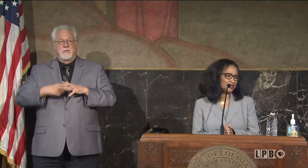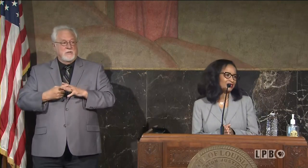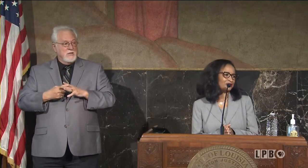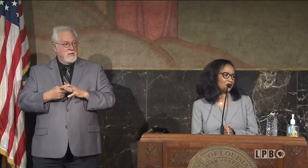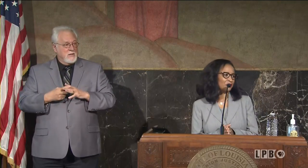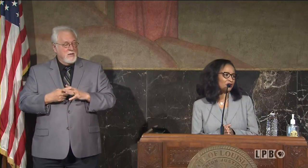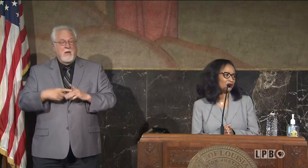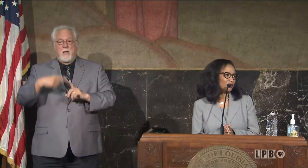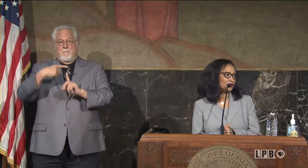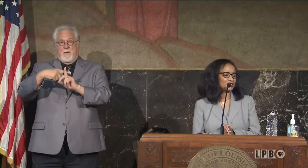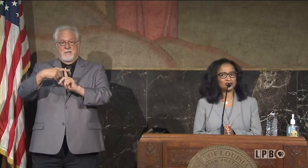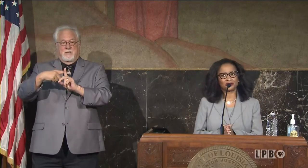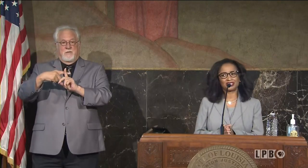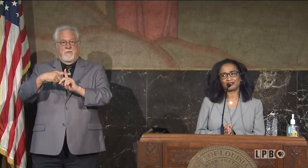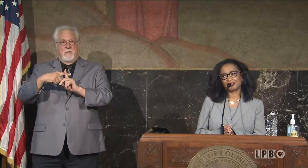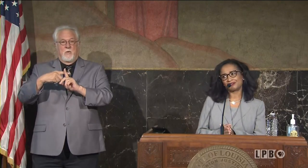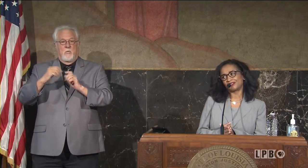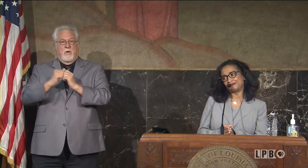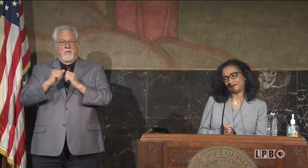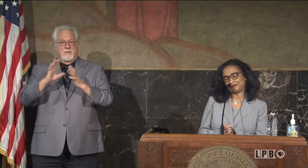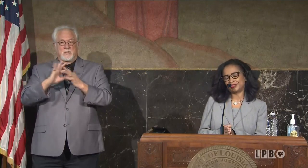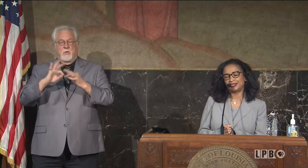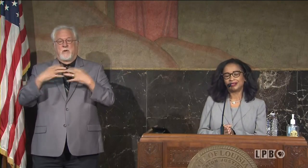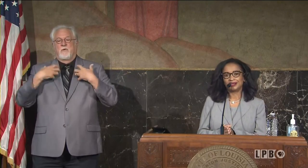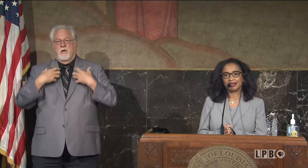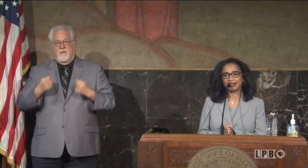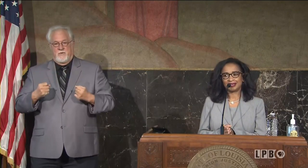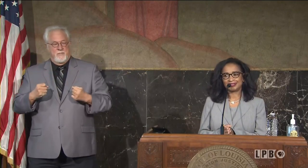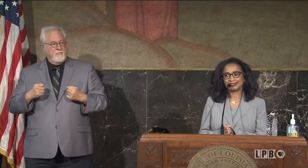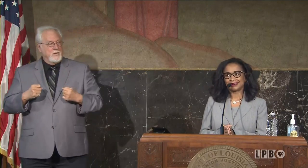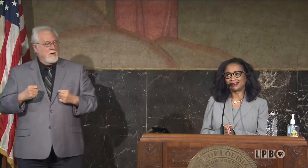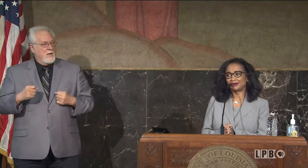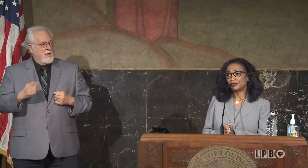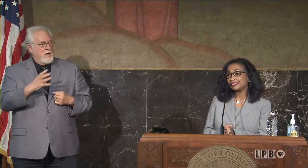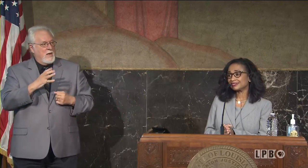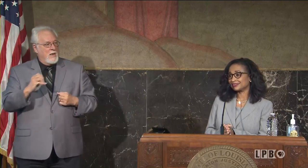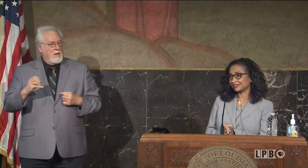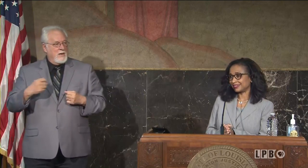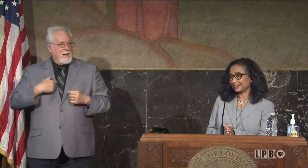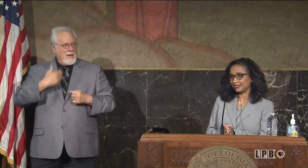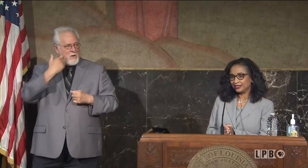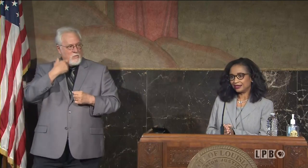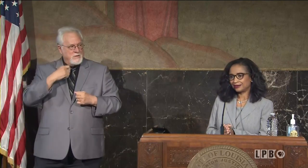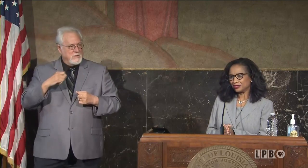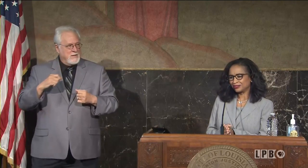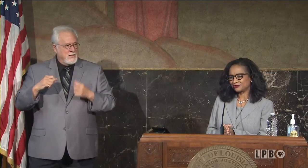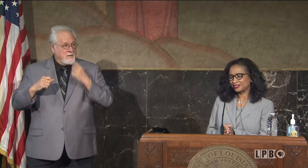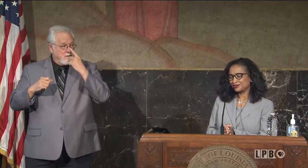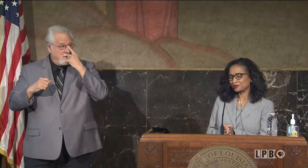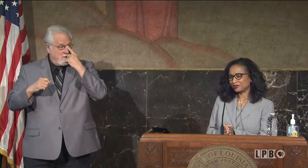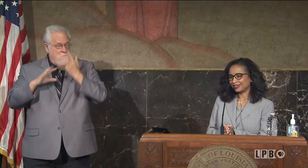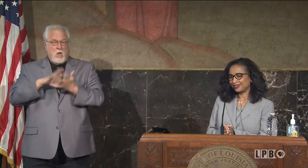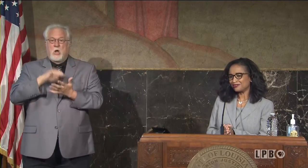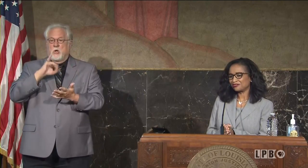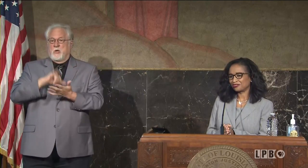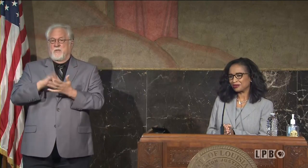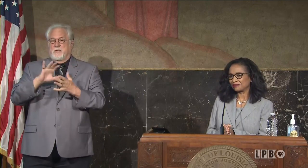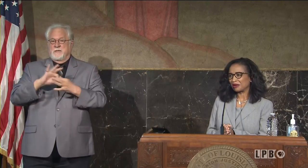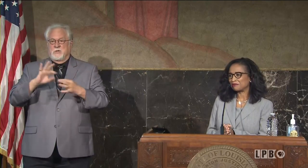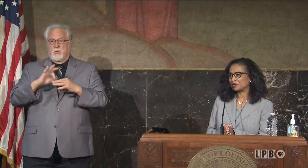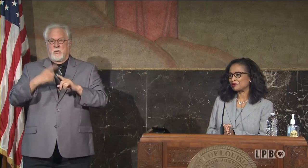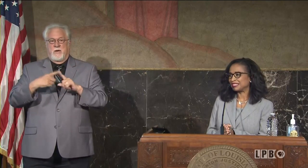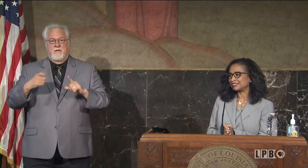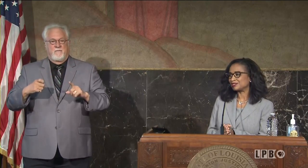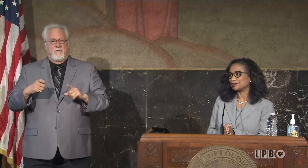on a positive note with a story of recovery. And I recently learned of this story